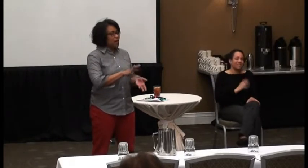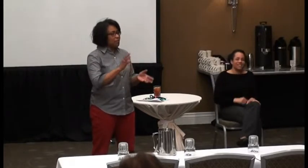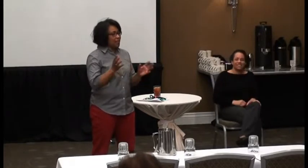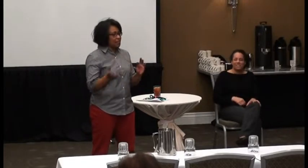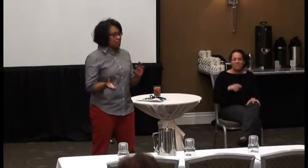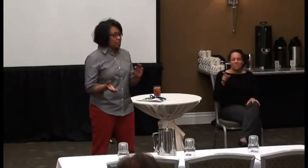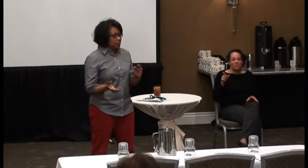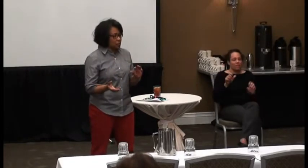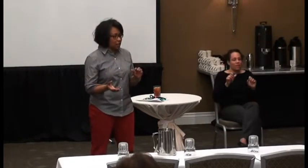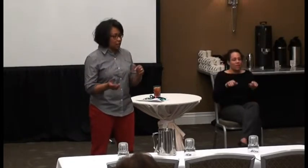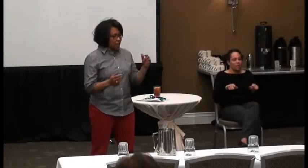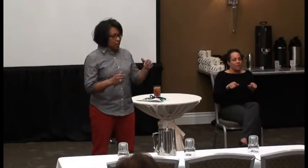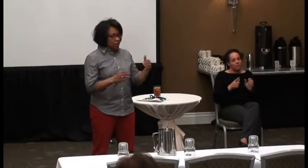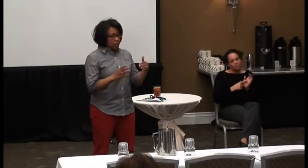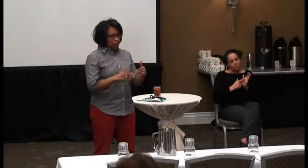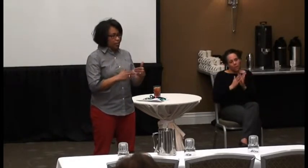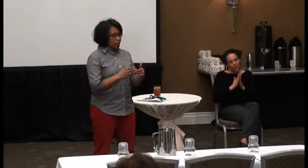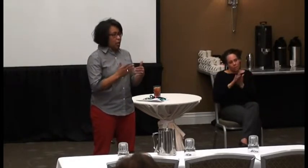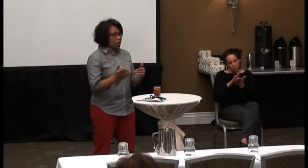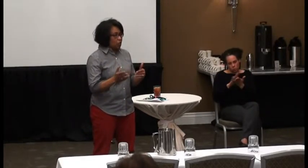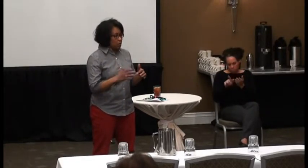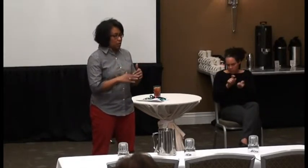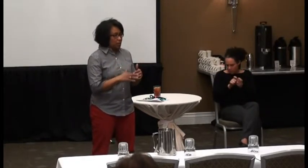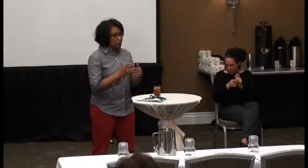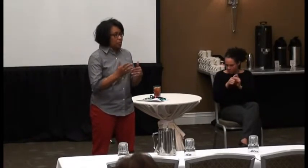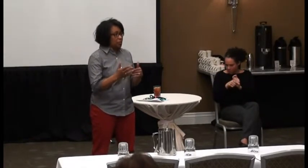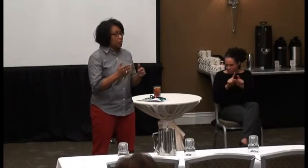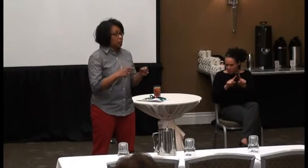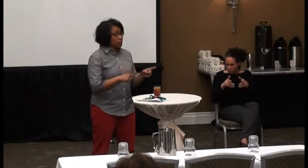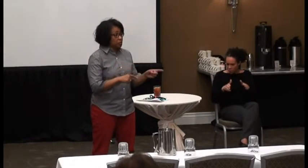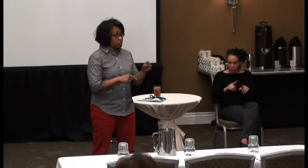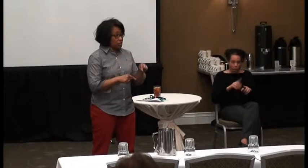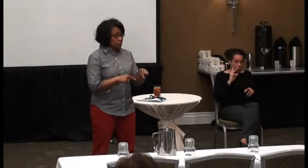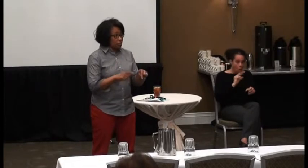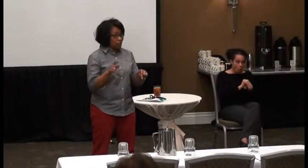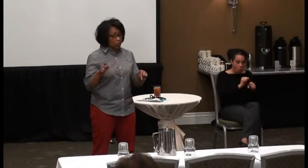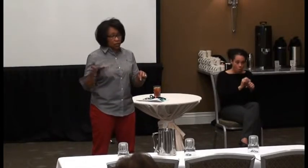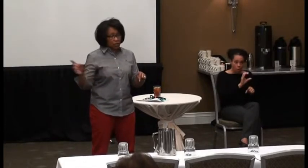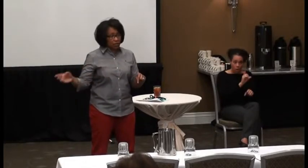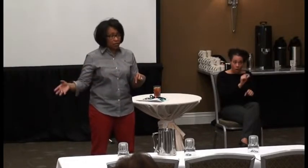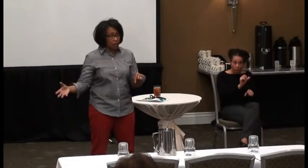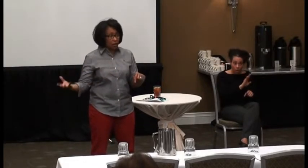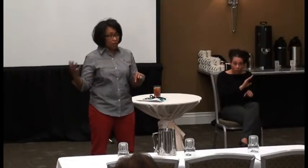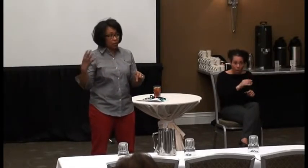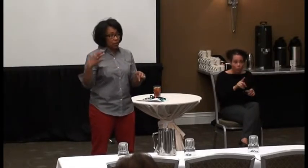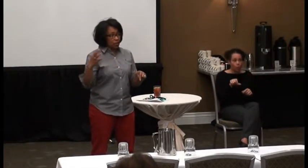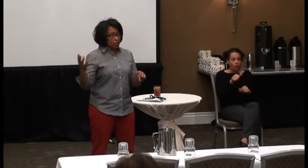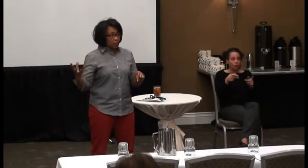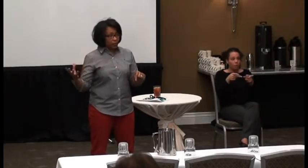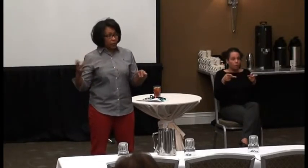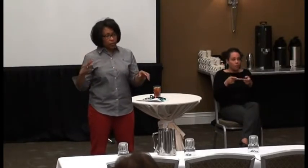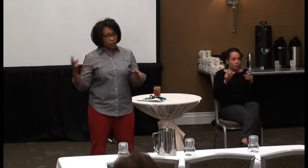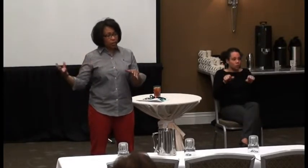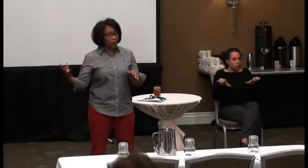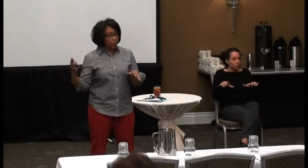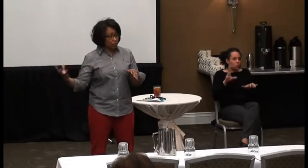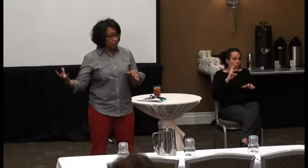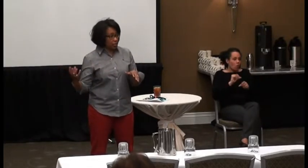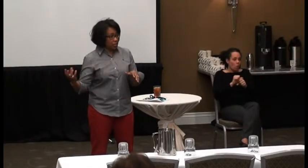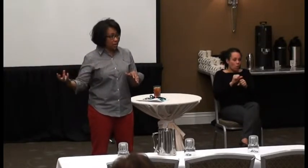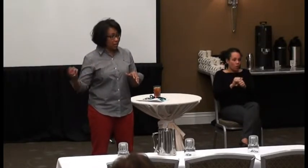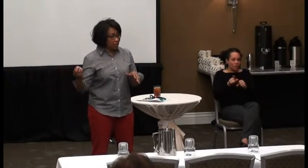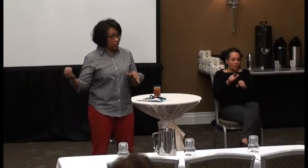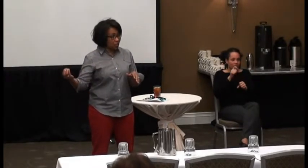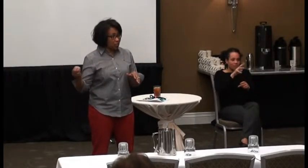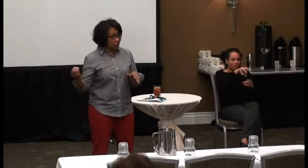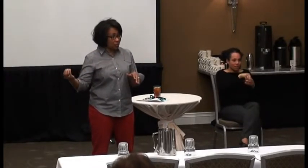we modify this in a different way? You know, is there a homework club, or is there some other place where she can do the homework that doesn't involve the person